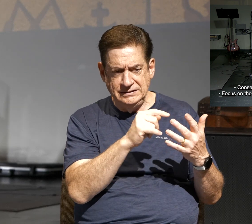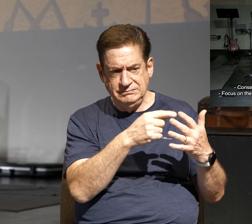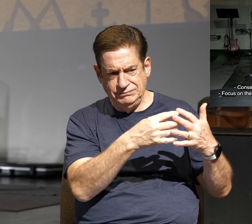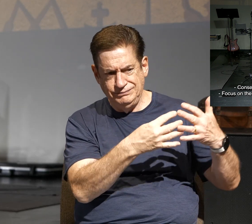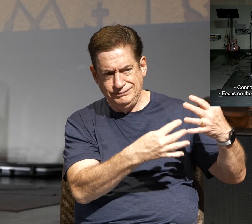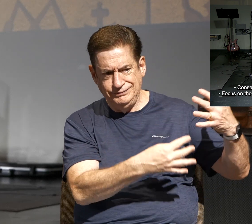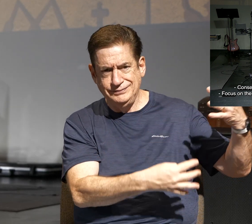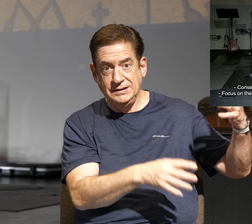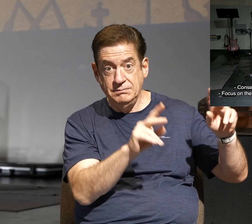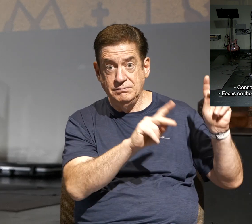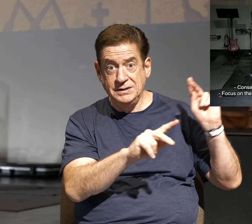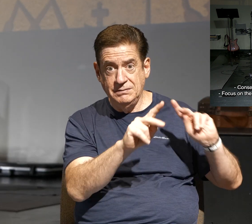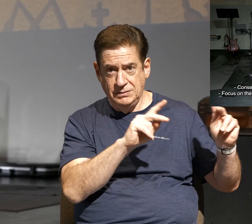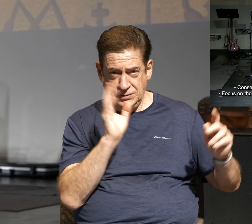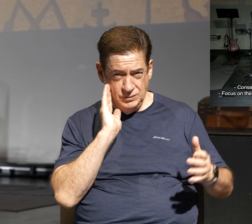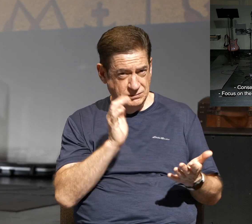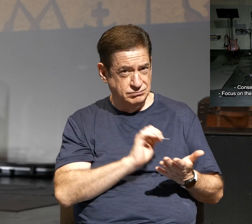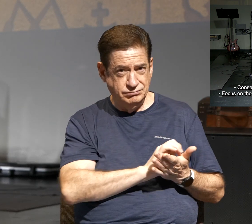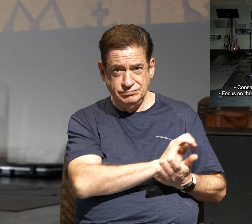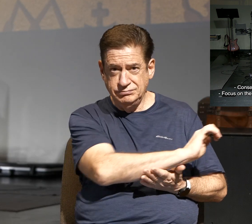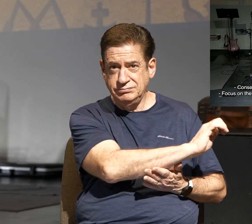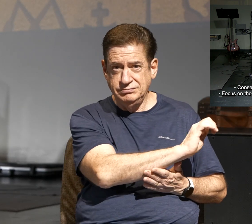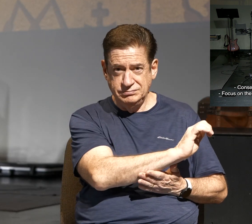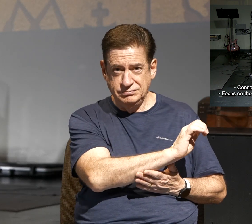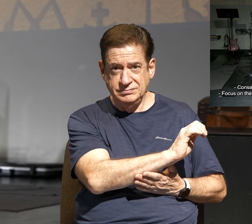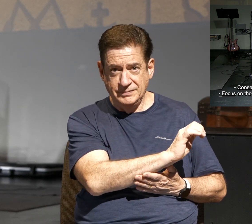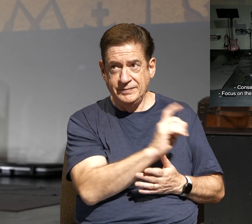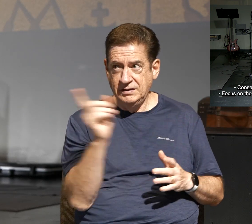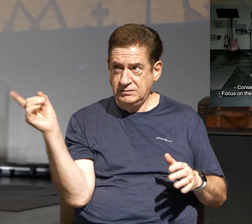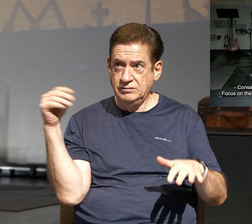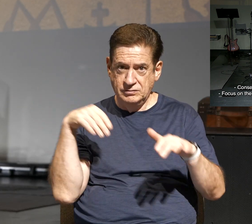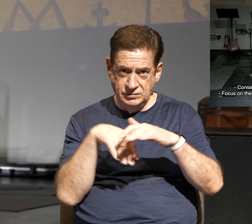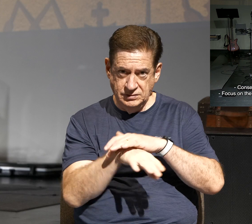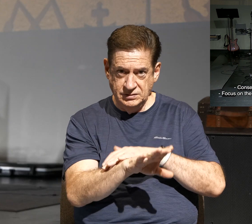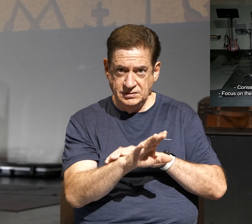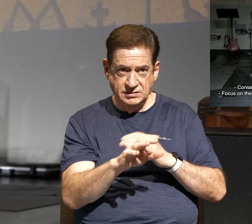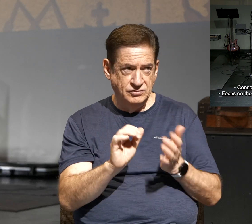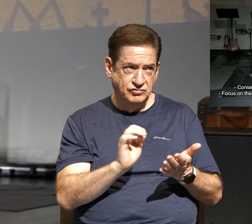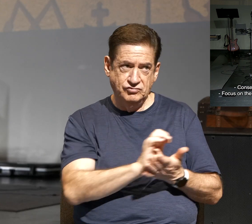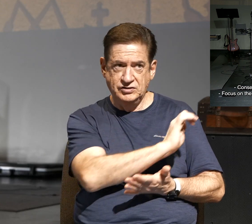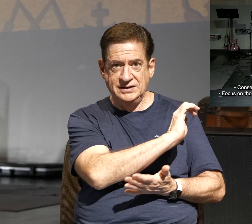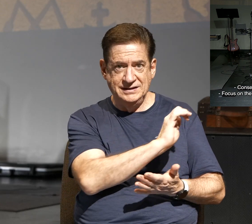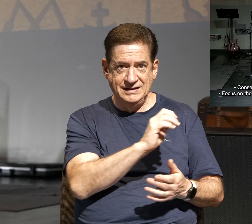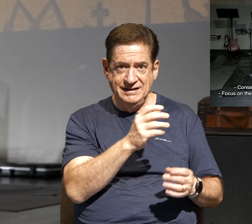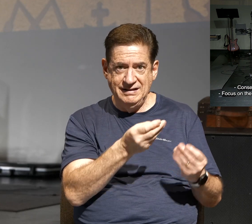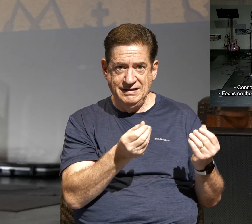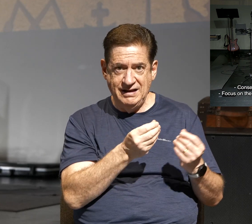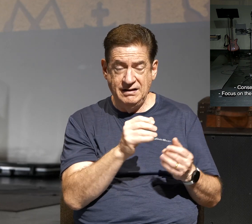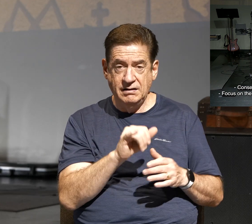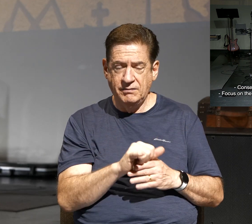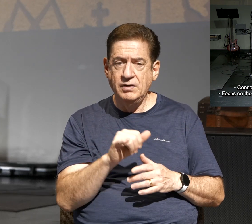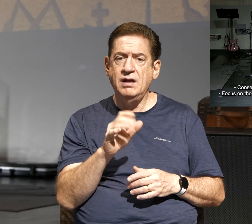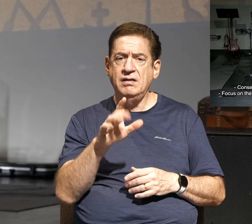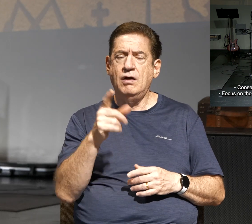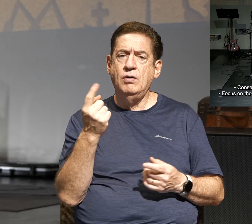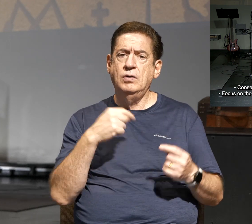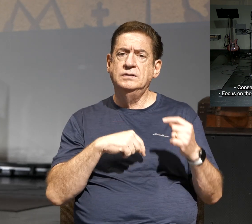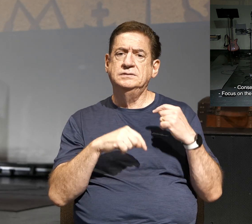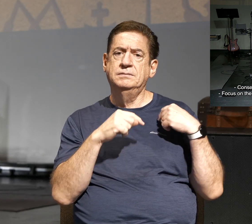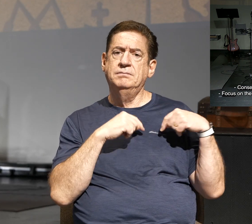whole list of people that are in the land that they're going to rid the land of. It goes back